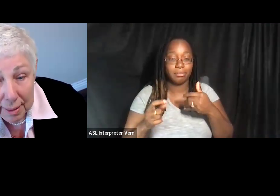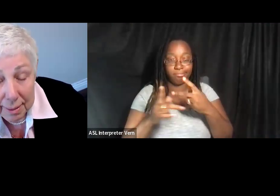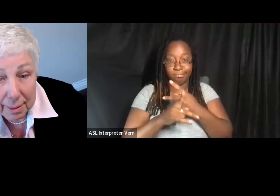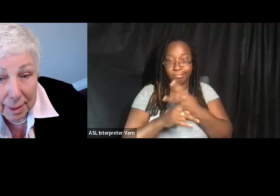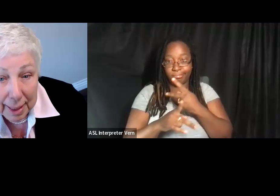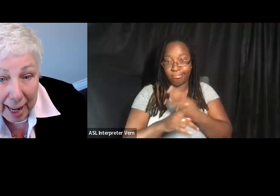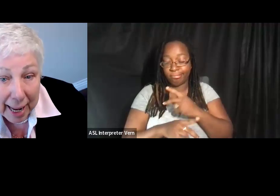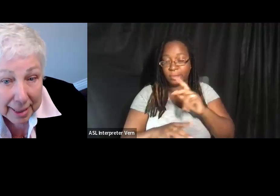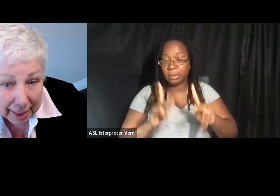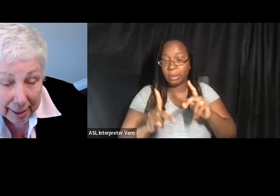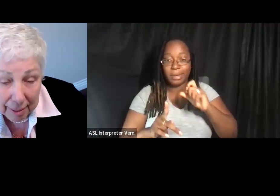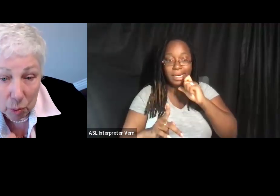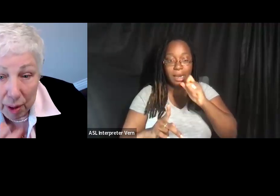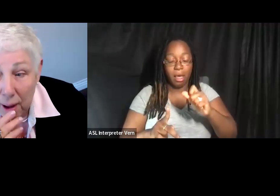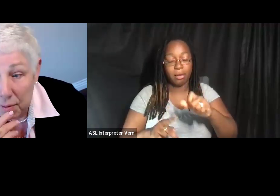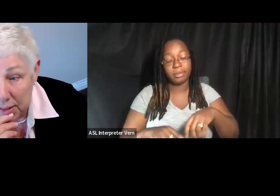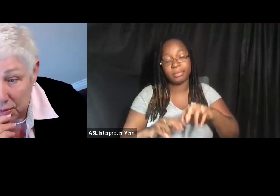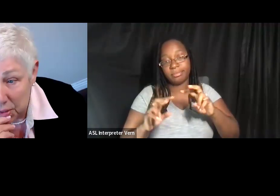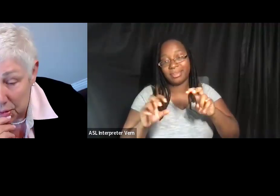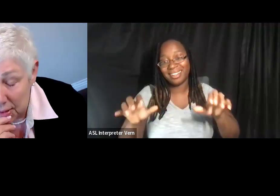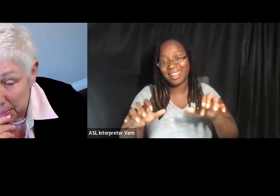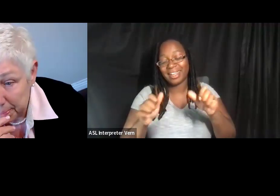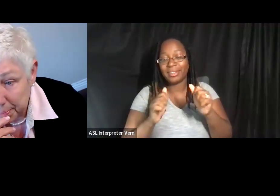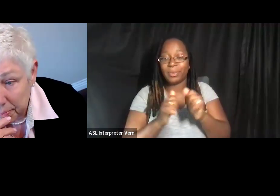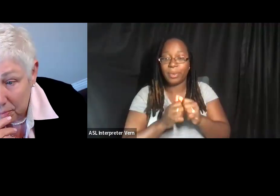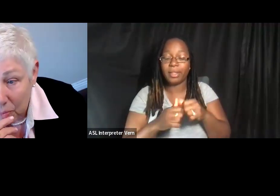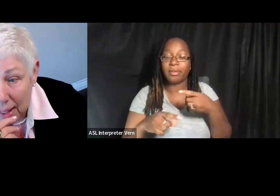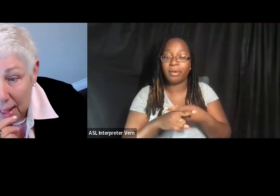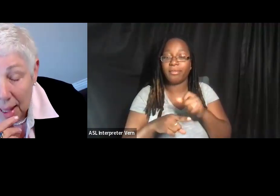are not acting with a conflict of interest.